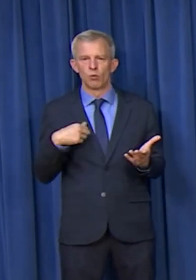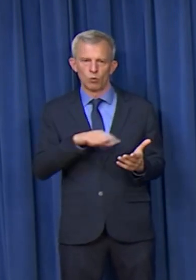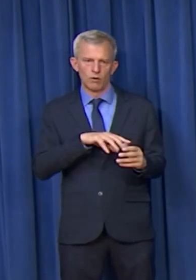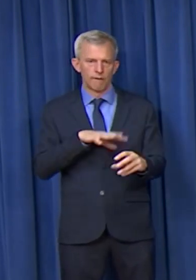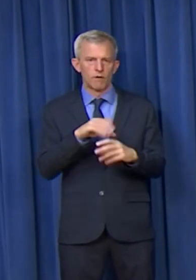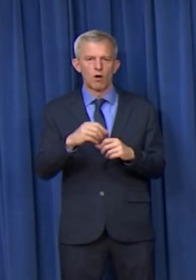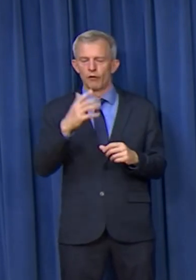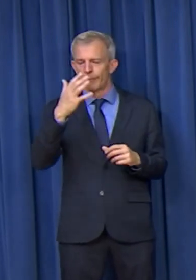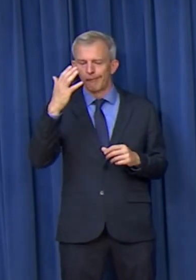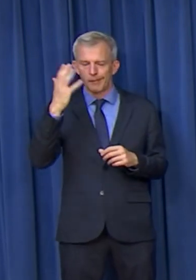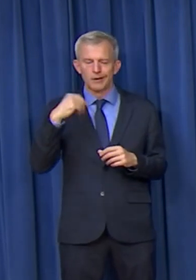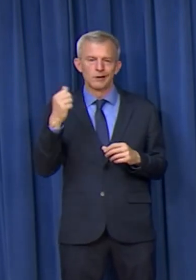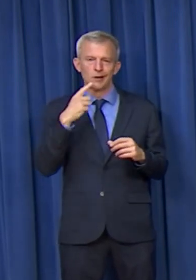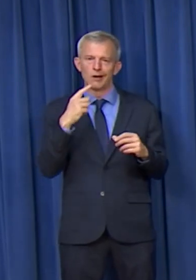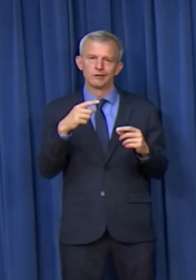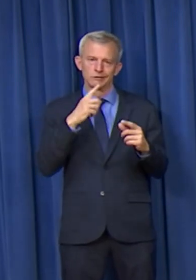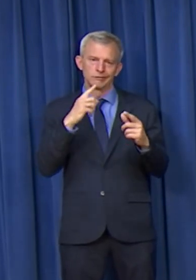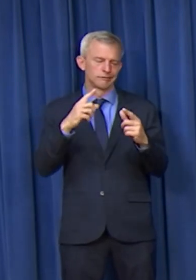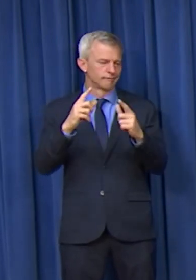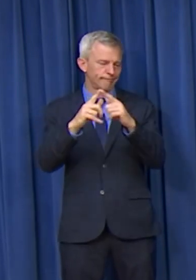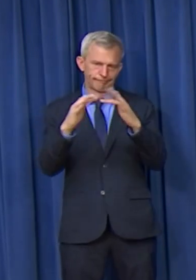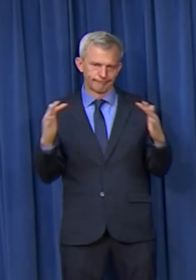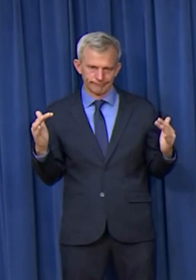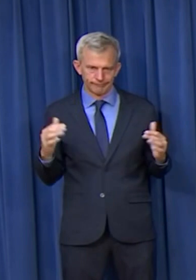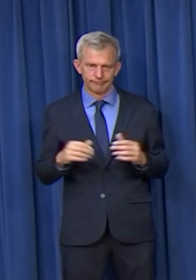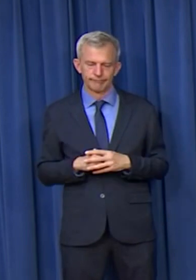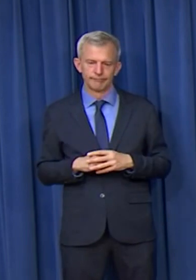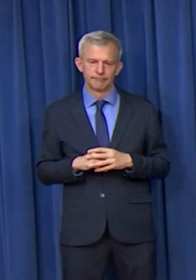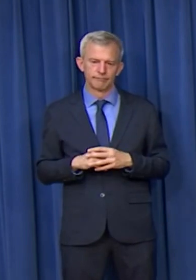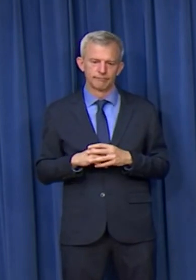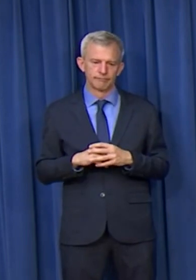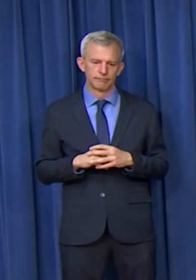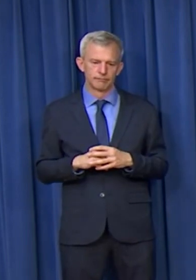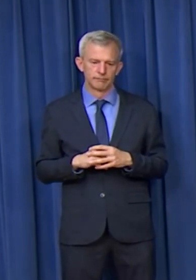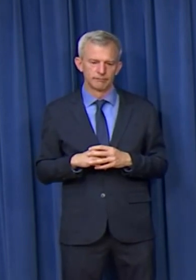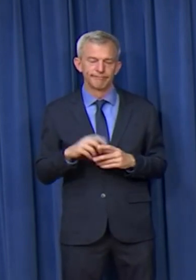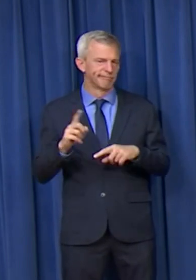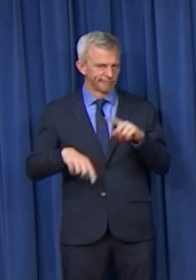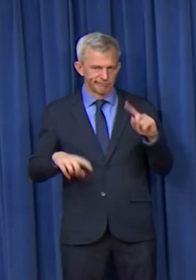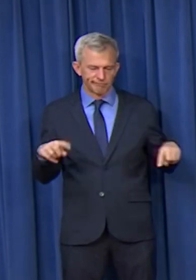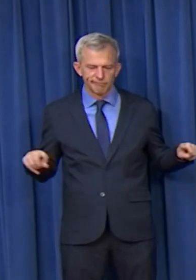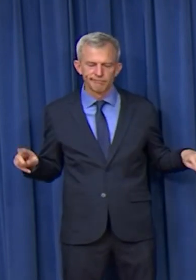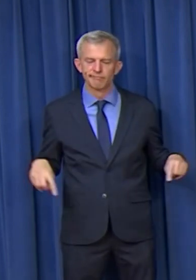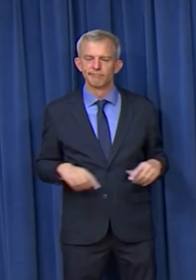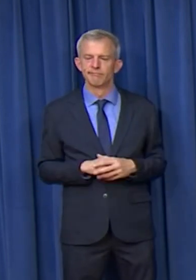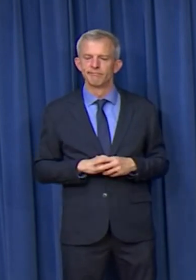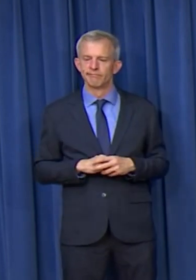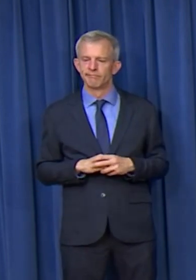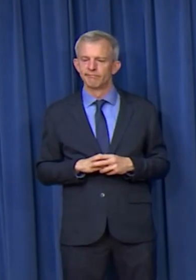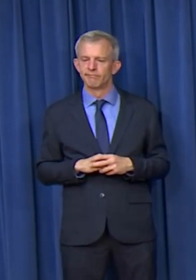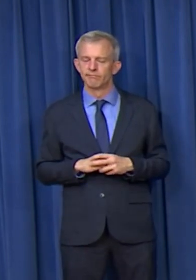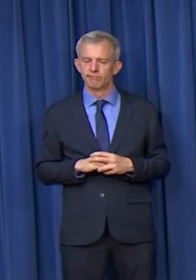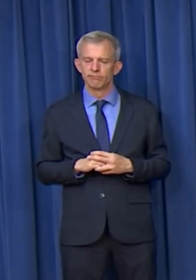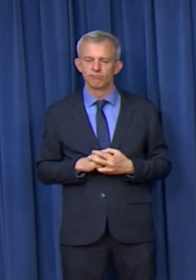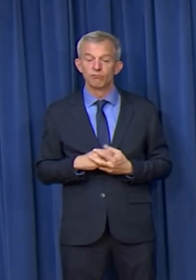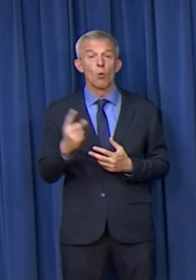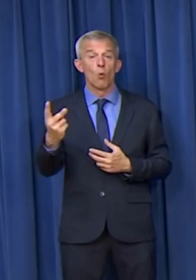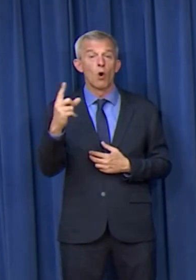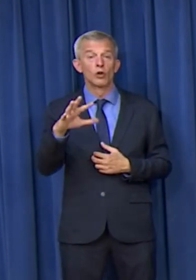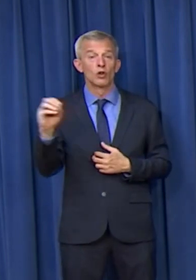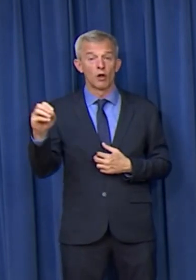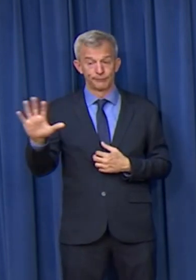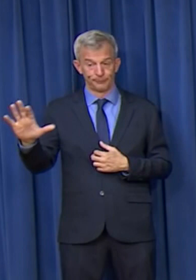range. Again, these are just examples. We dealt with a company which on its website